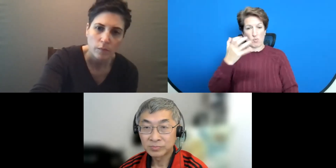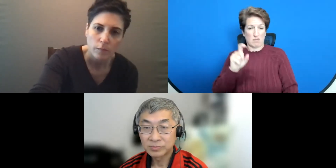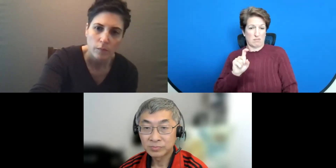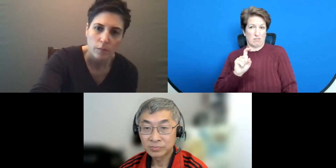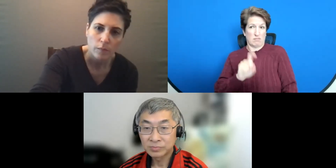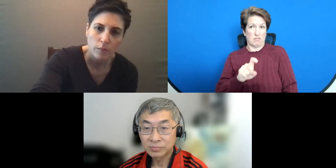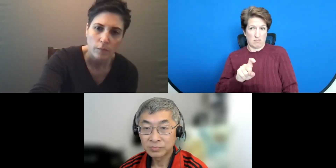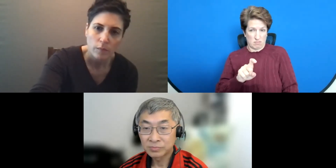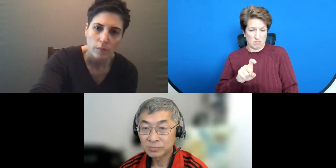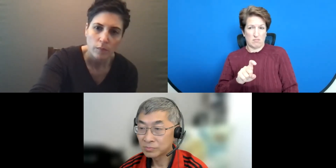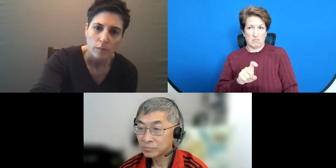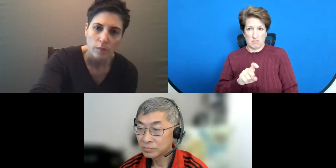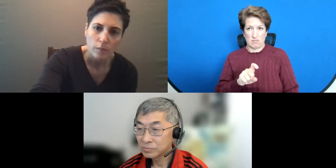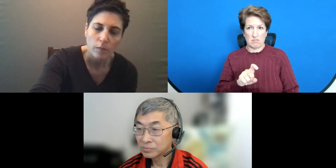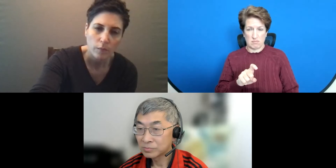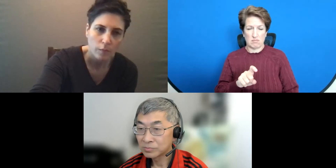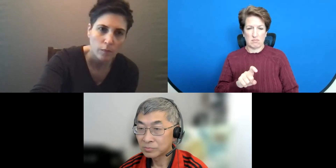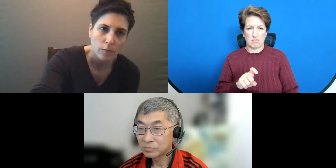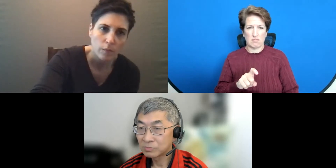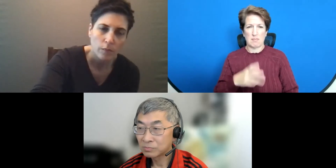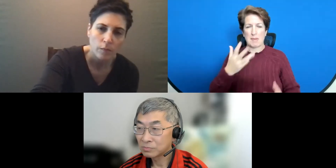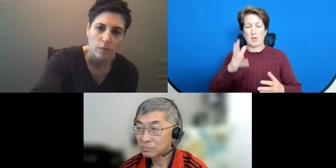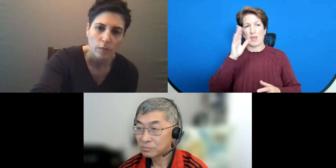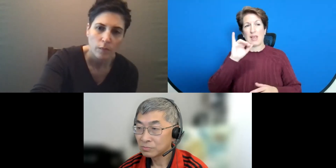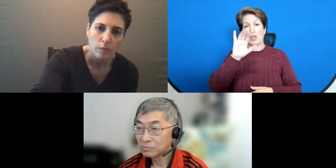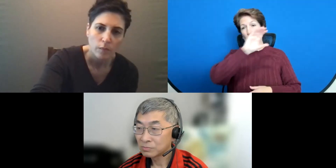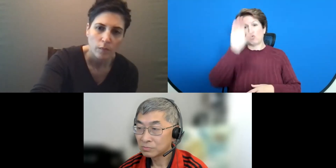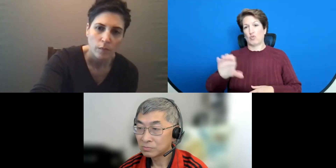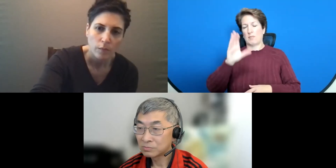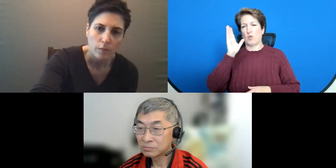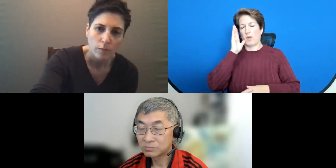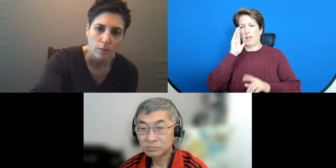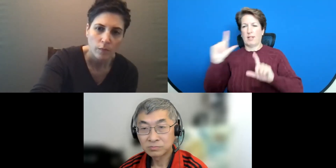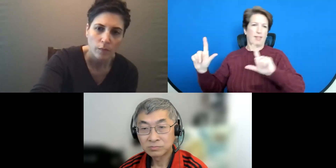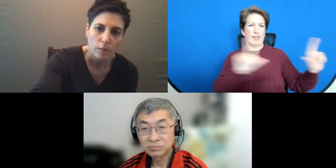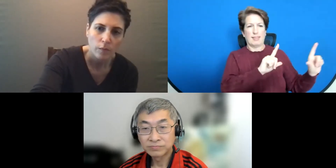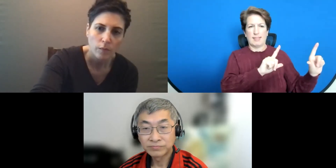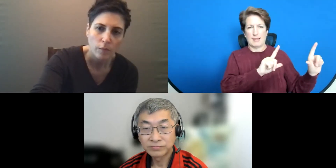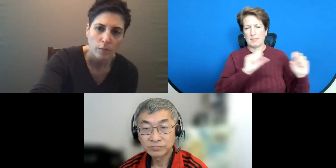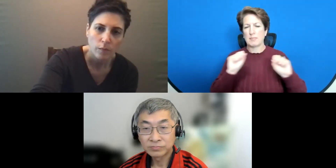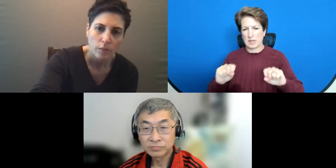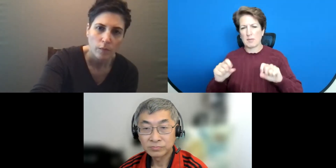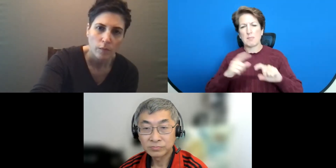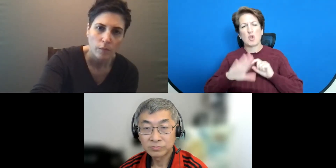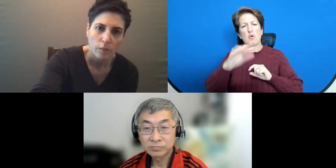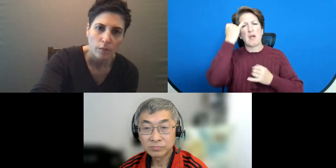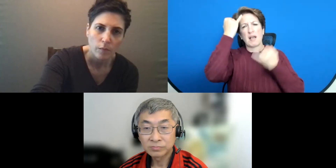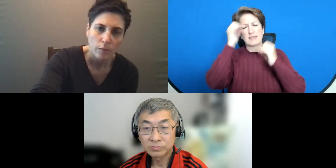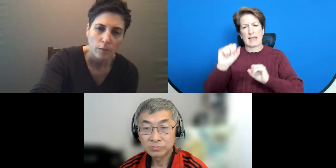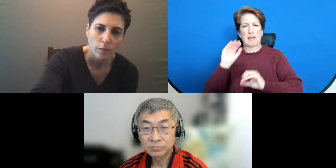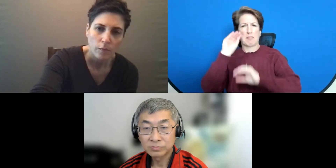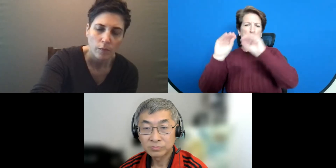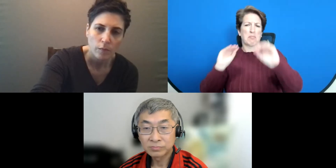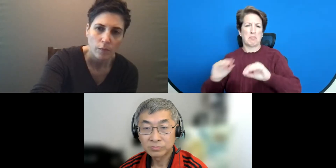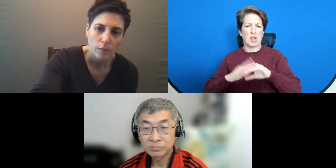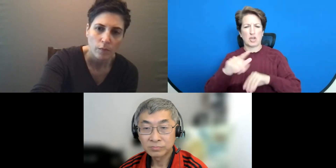might take you away from the Zoom screen, but you can come back to it. But you can feel free to write your ideas in the Jamboard. You can